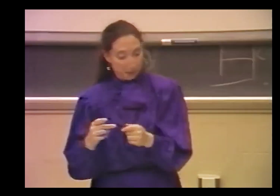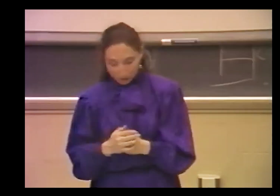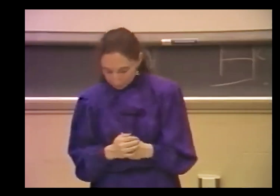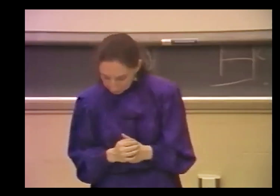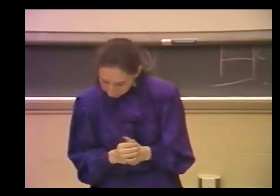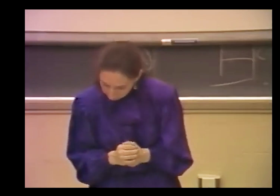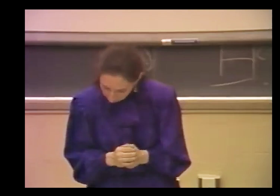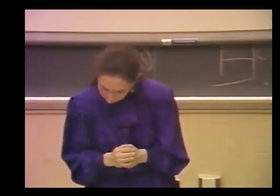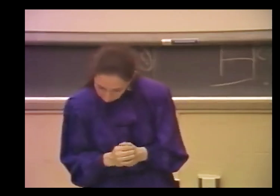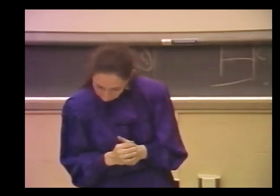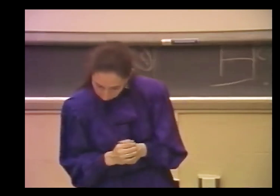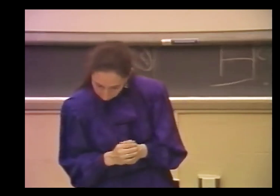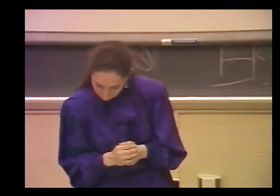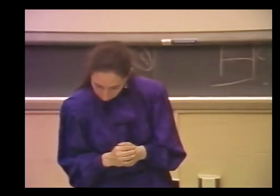phenomena.